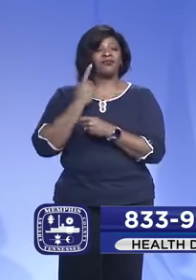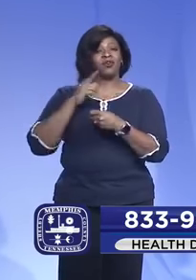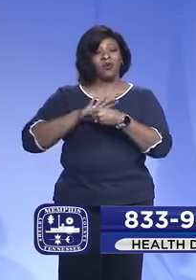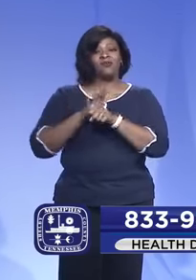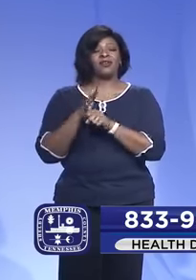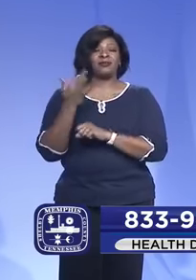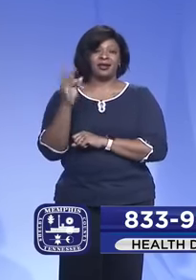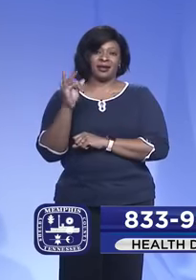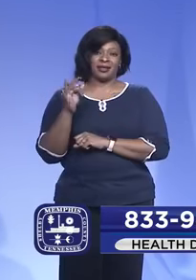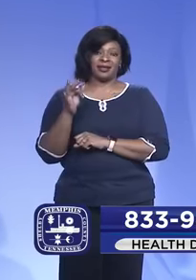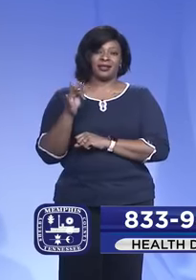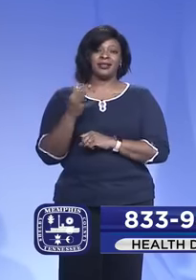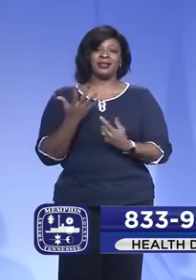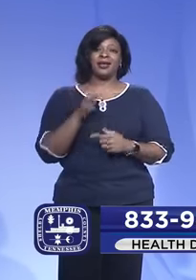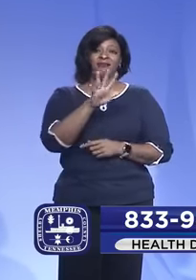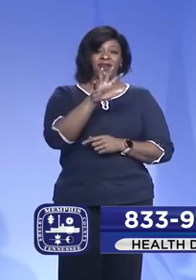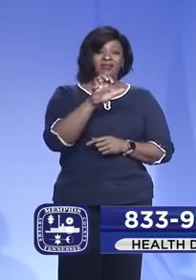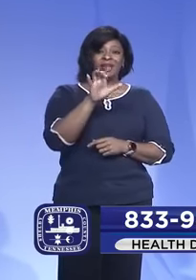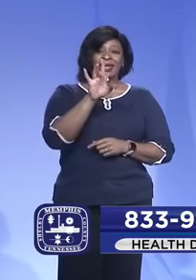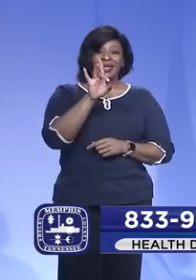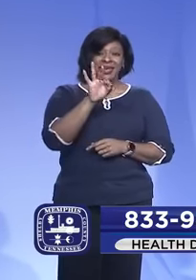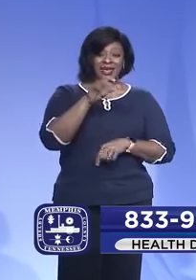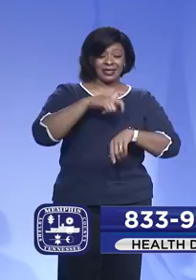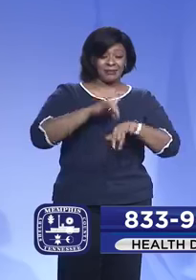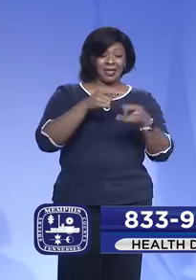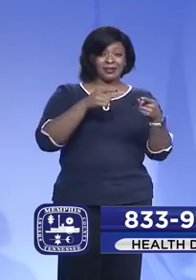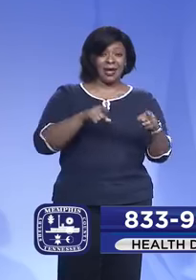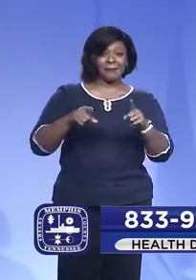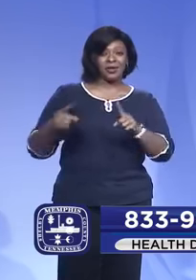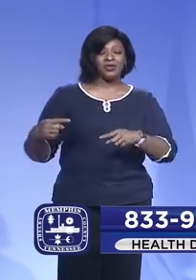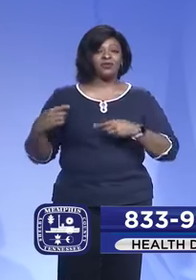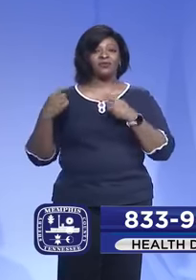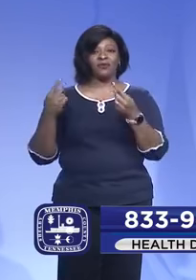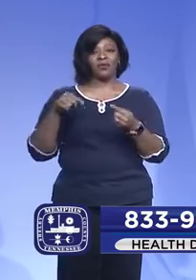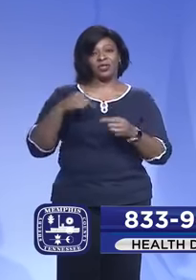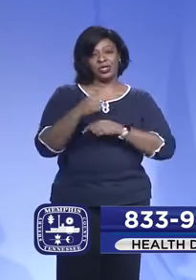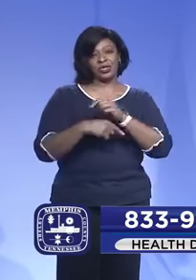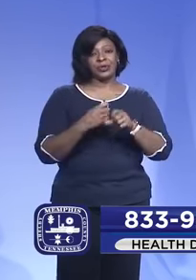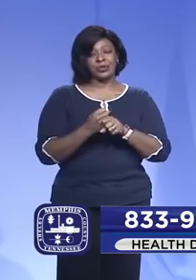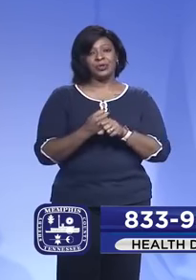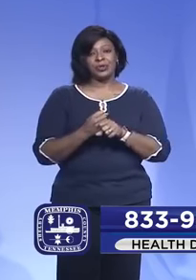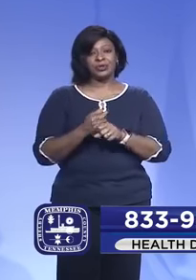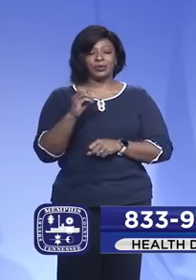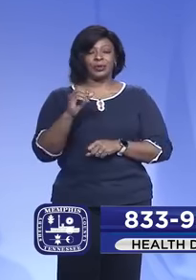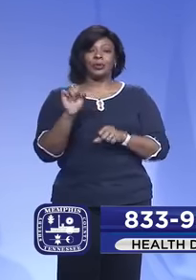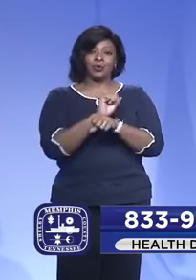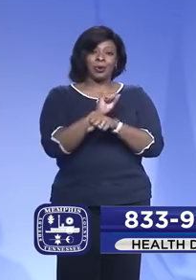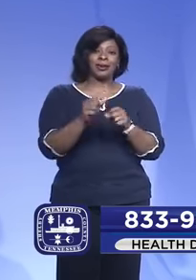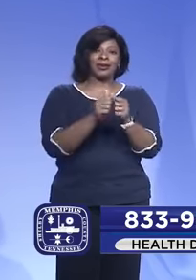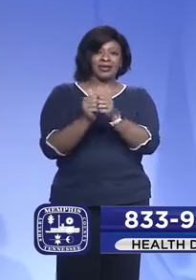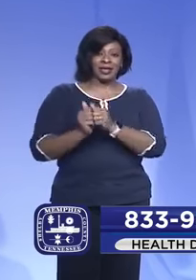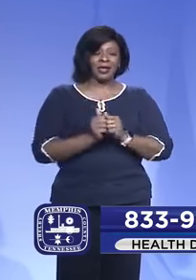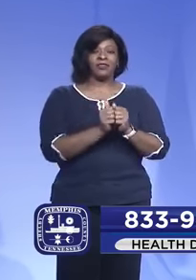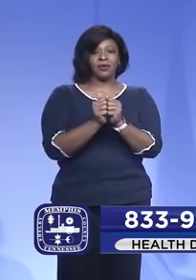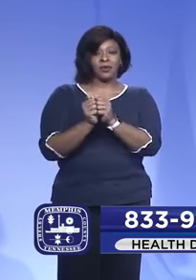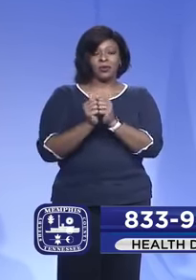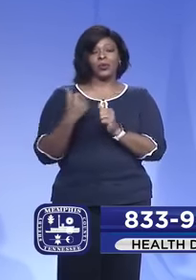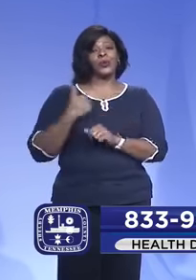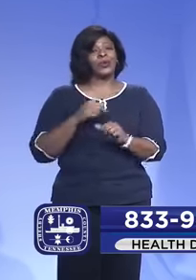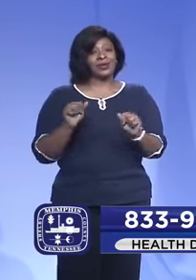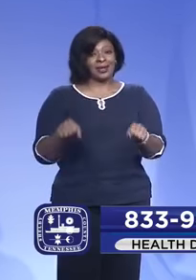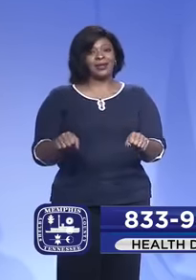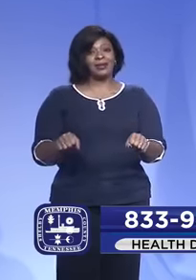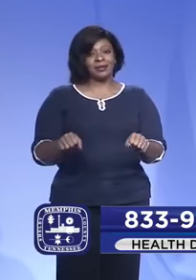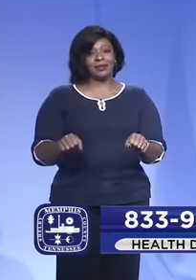disease. And 589 times that has happened so far this year. So working together, we